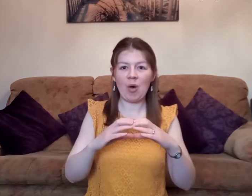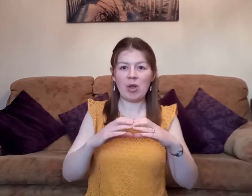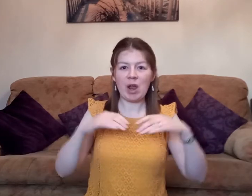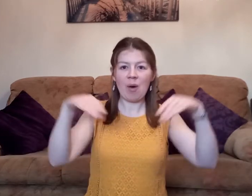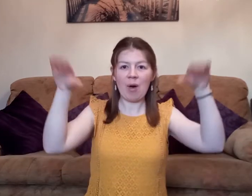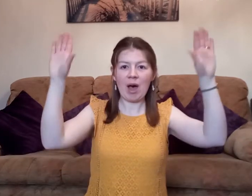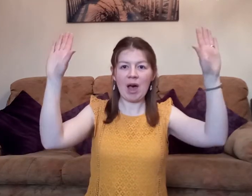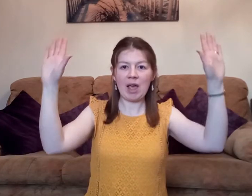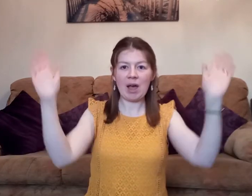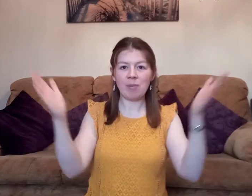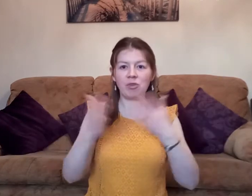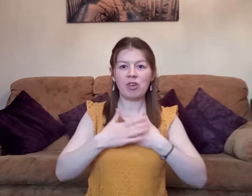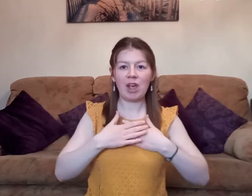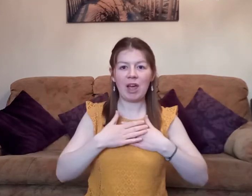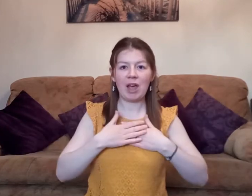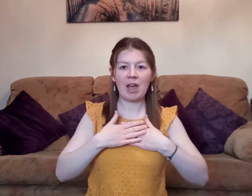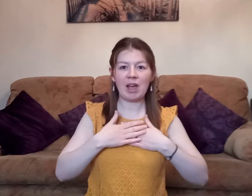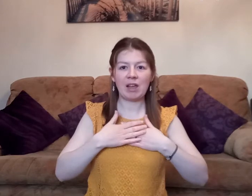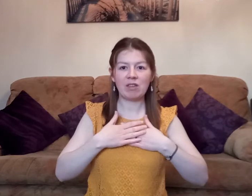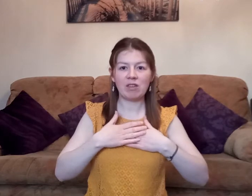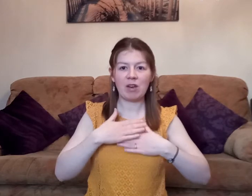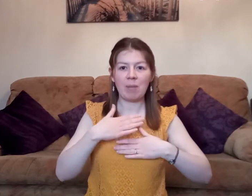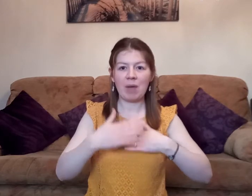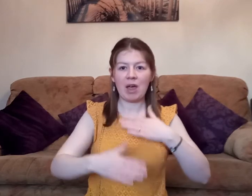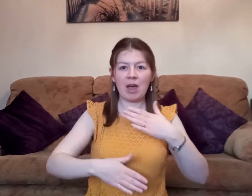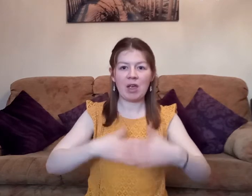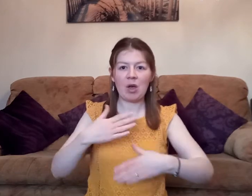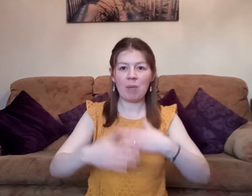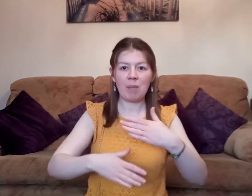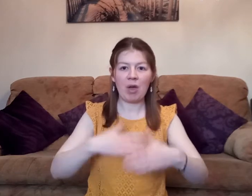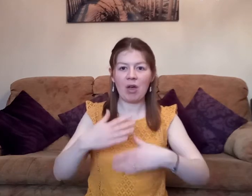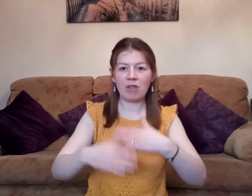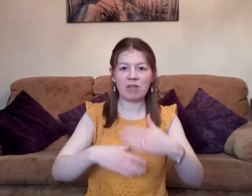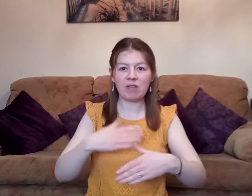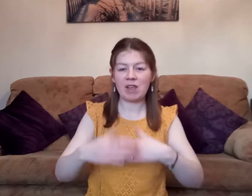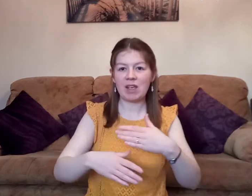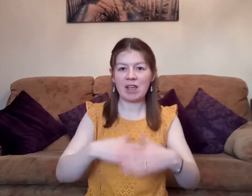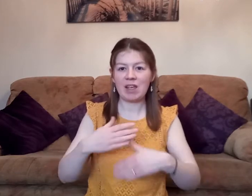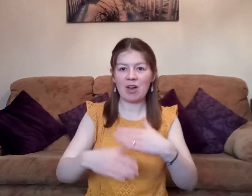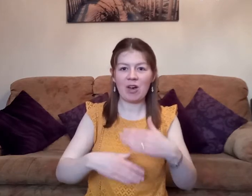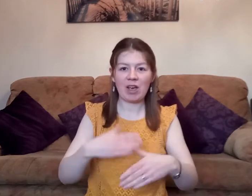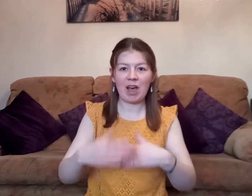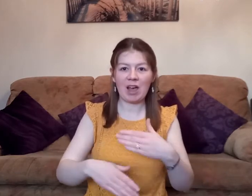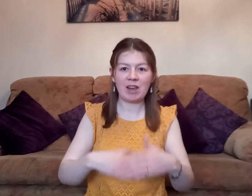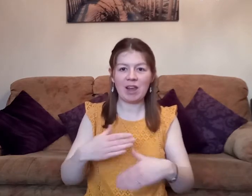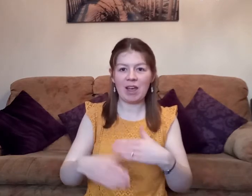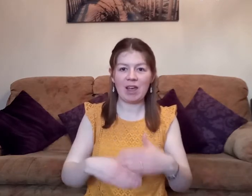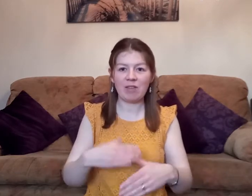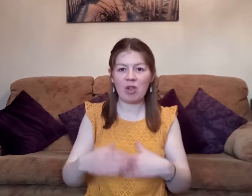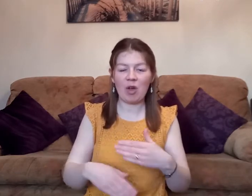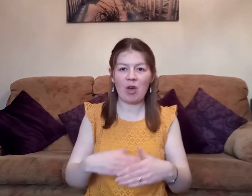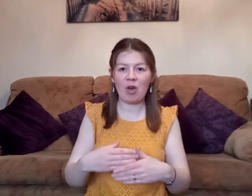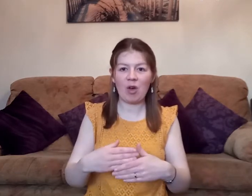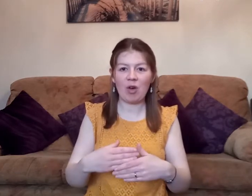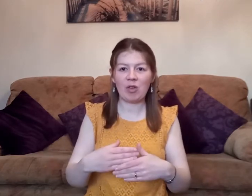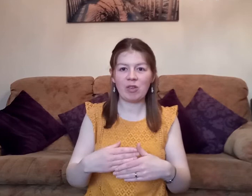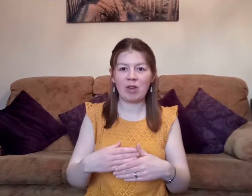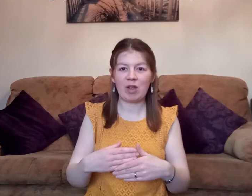Whoa, now I am changed by your mercy, your kindness, Lord.